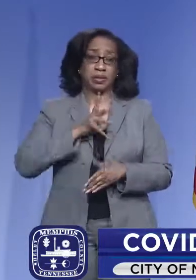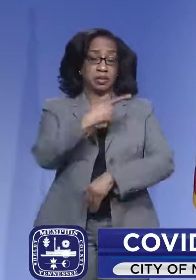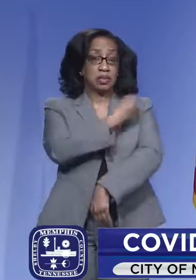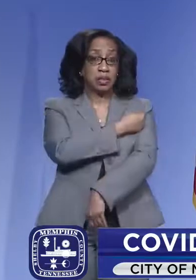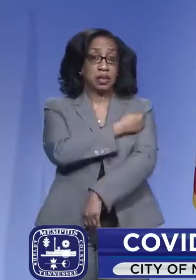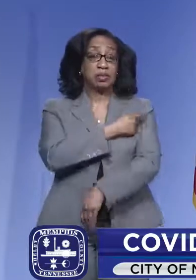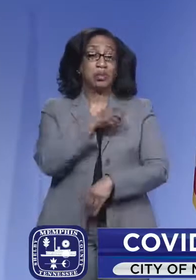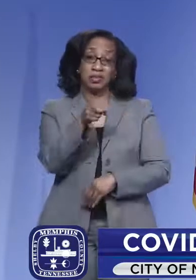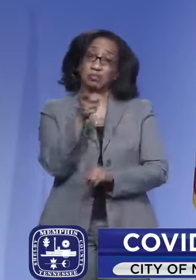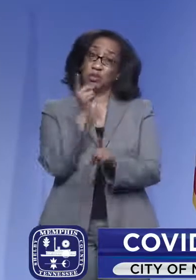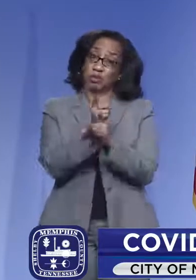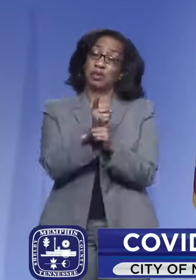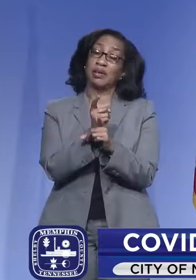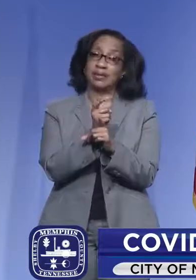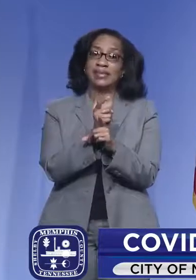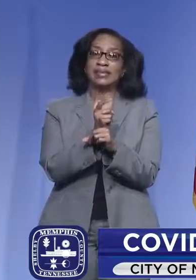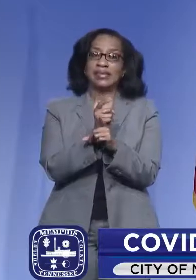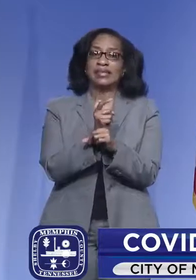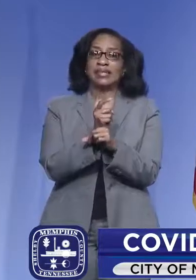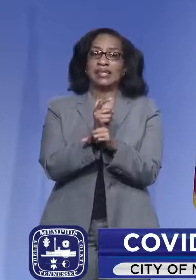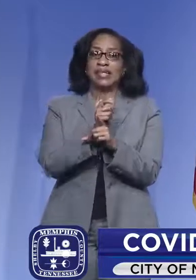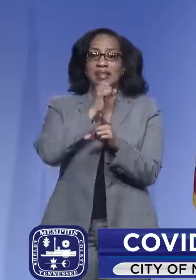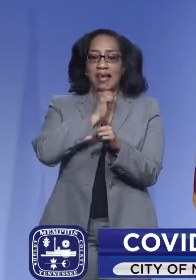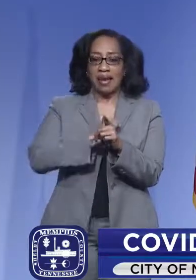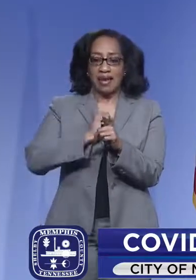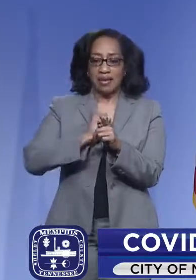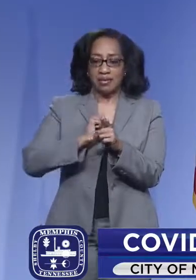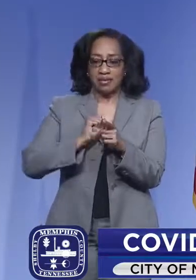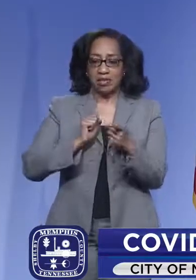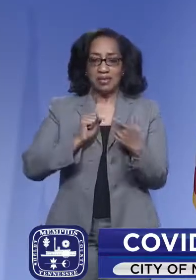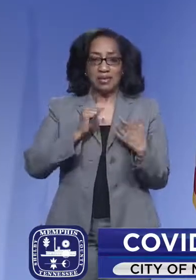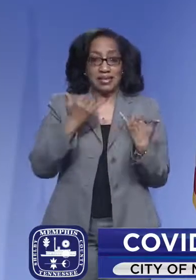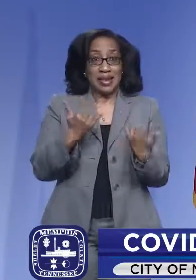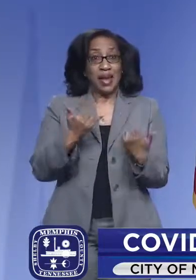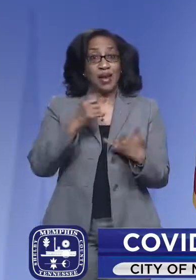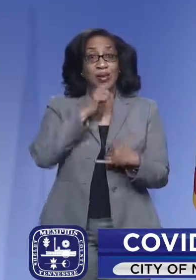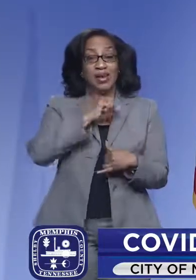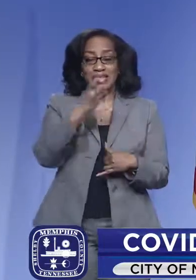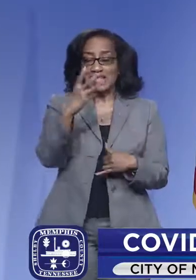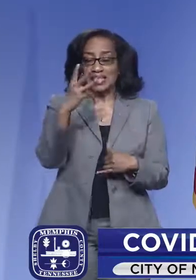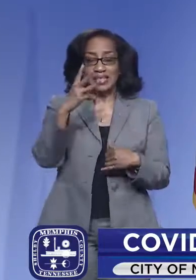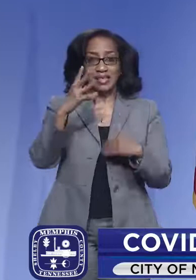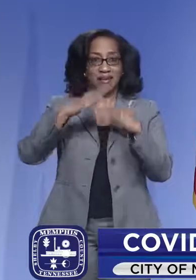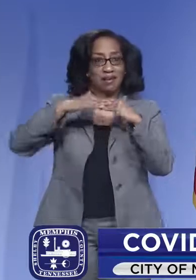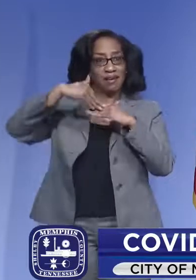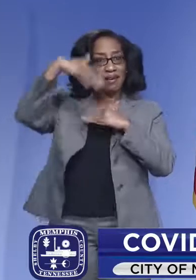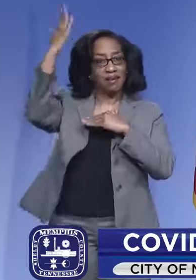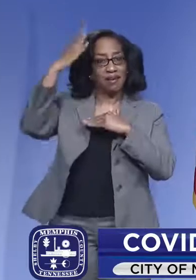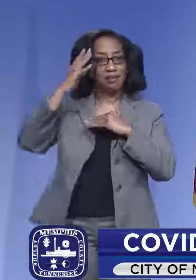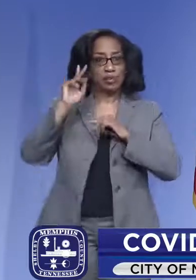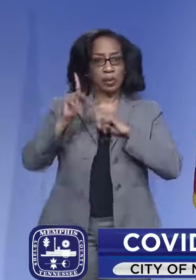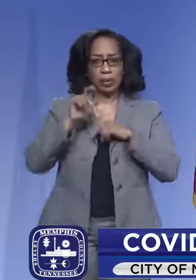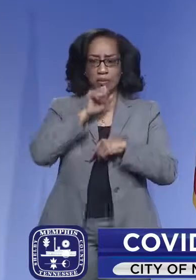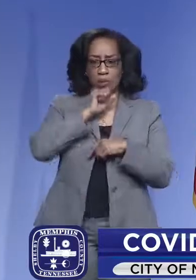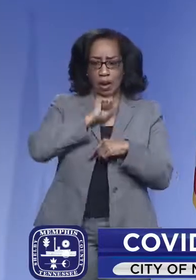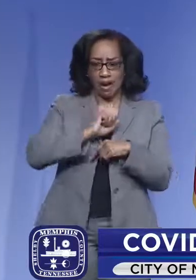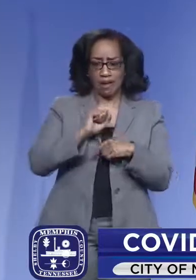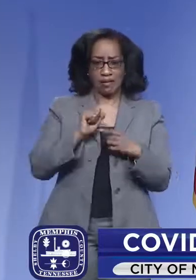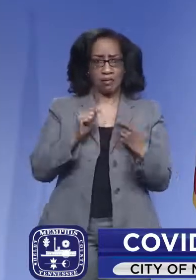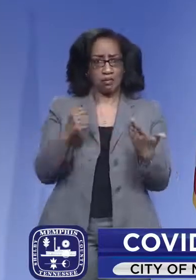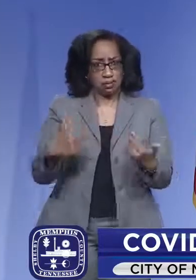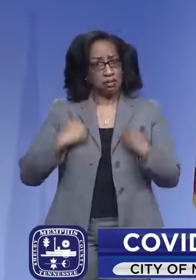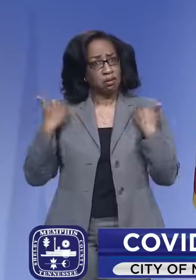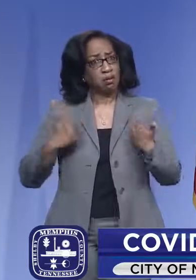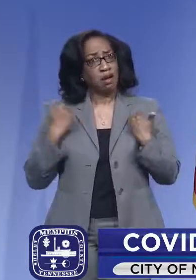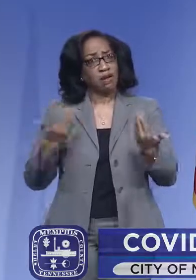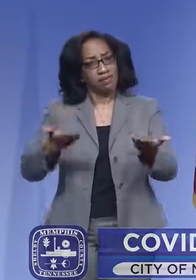right, we lowered the age to 16 and above, and it's time for the folks who are in that younger demographic to